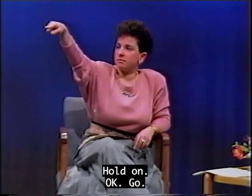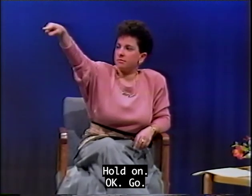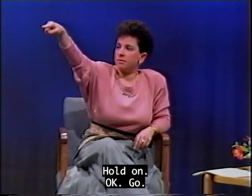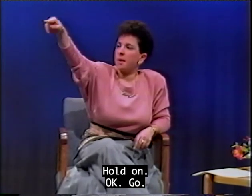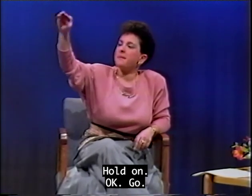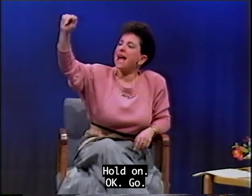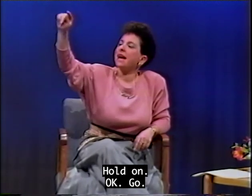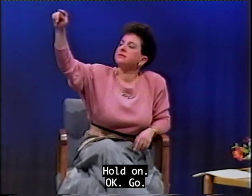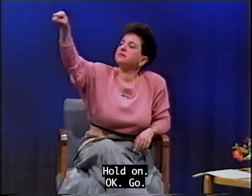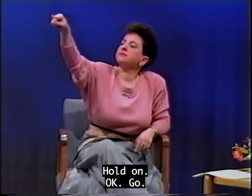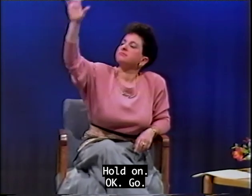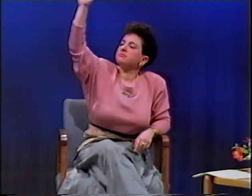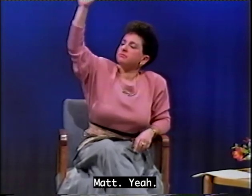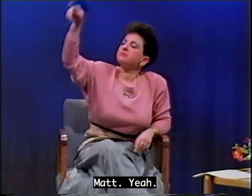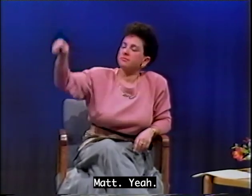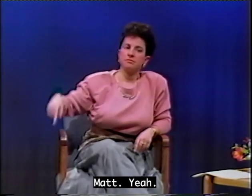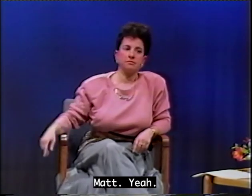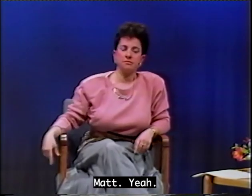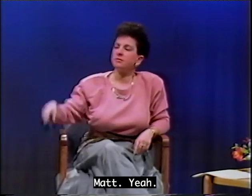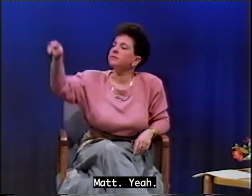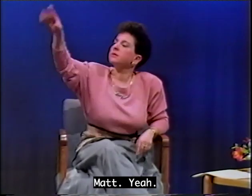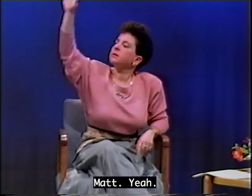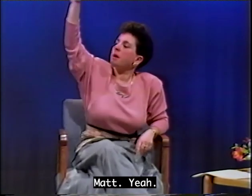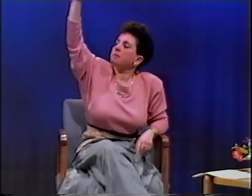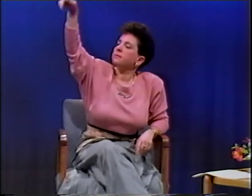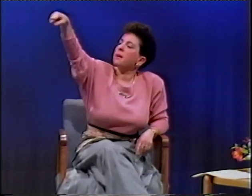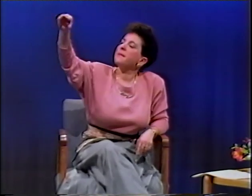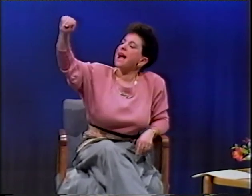Okay, go. Matt, yeah.